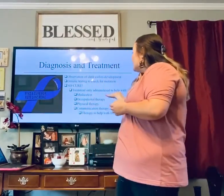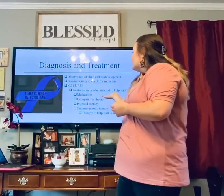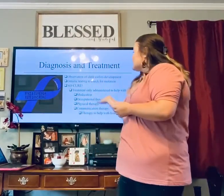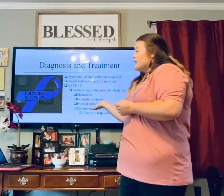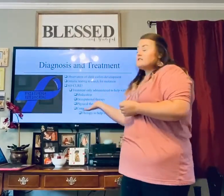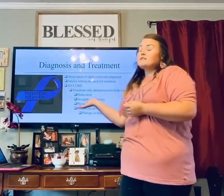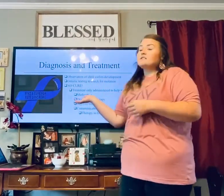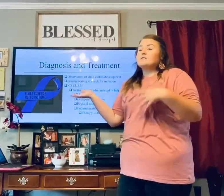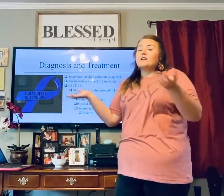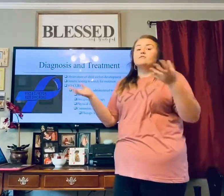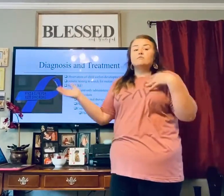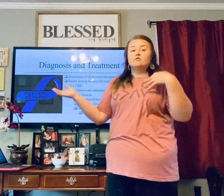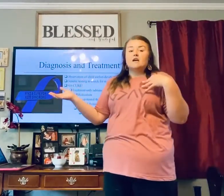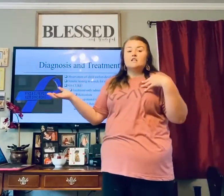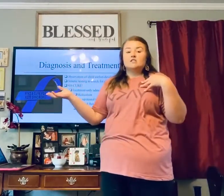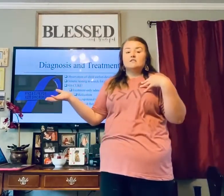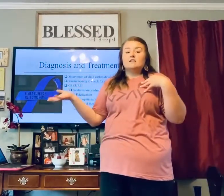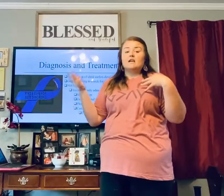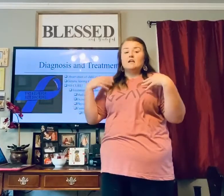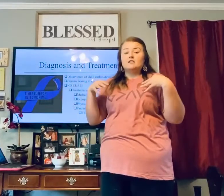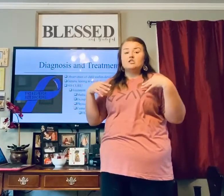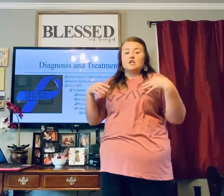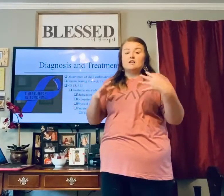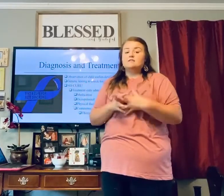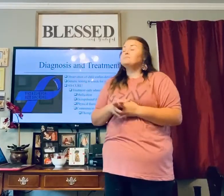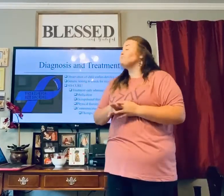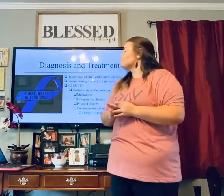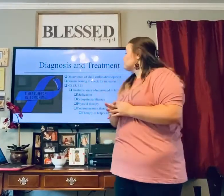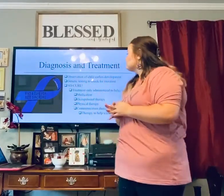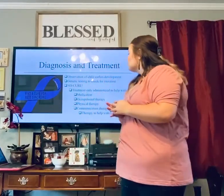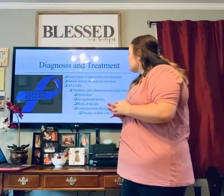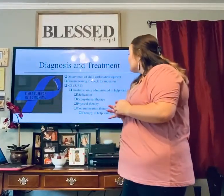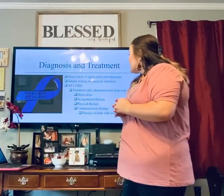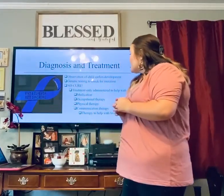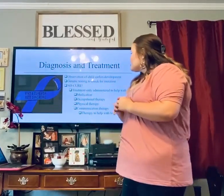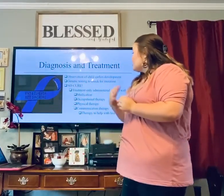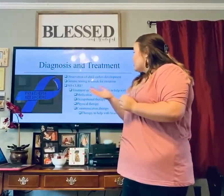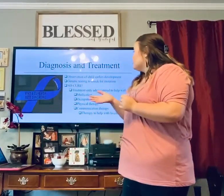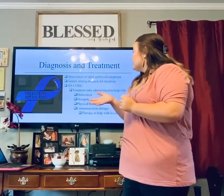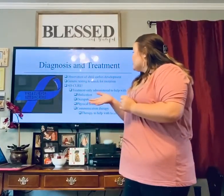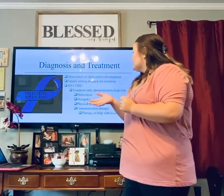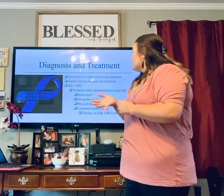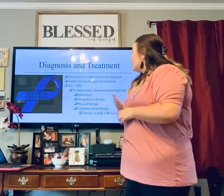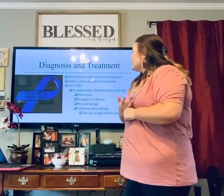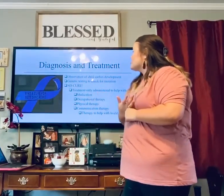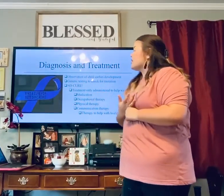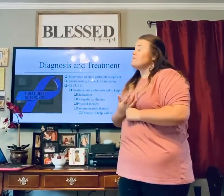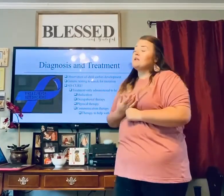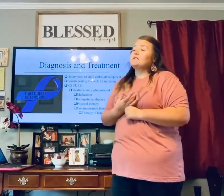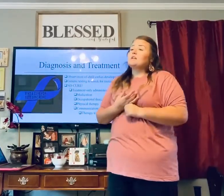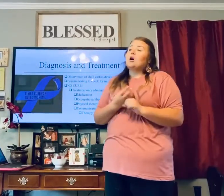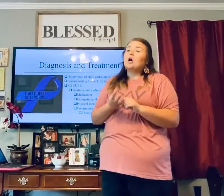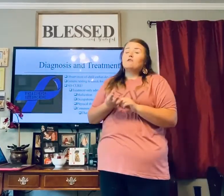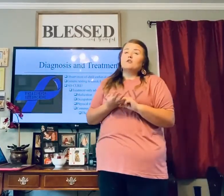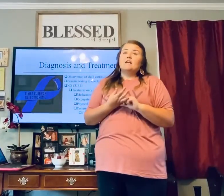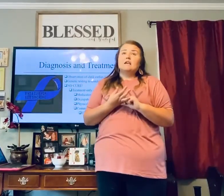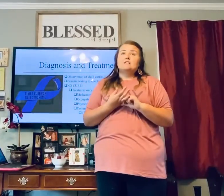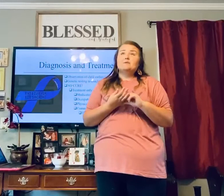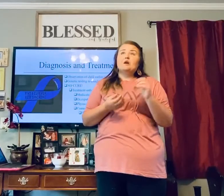genetic test to test for mutations in the genes. So no cure, only treatment offered is to help